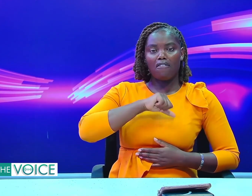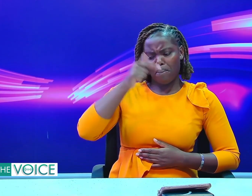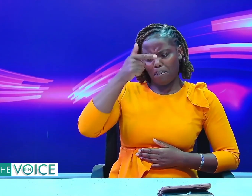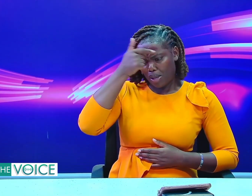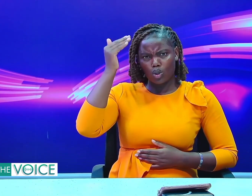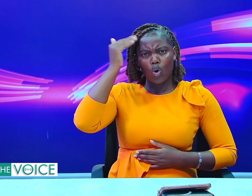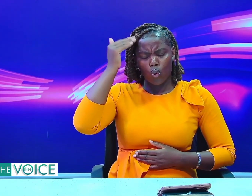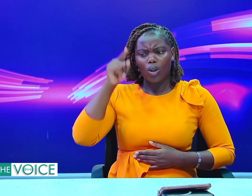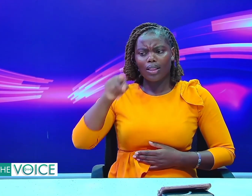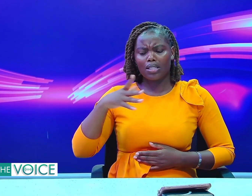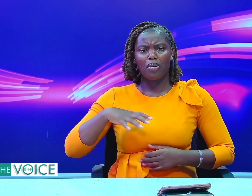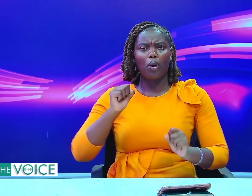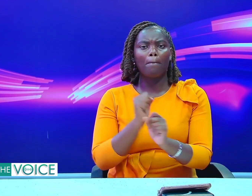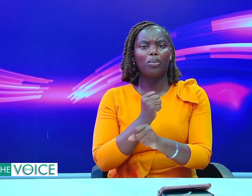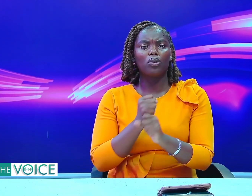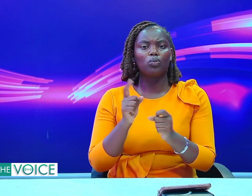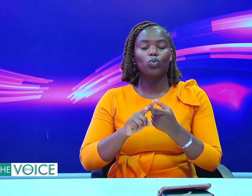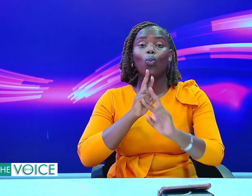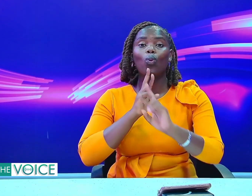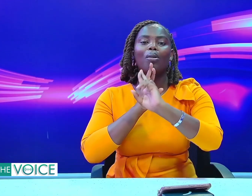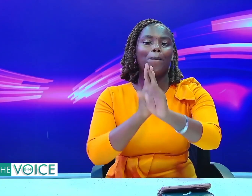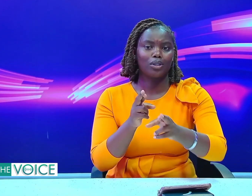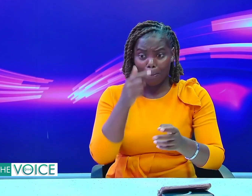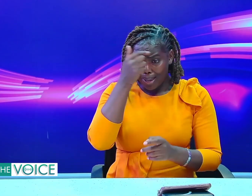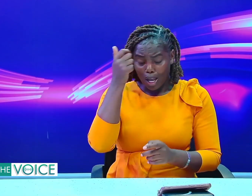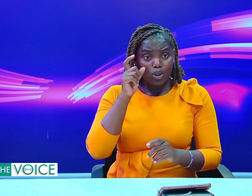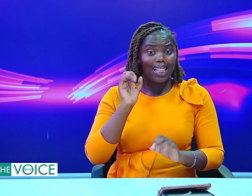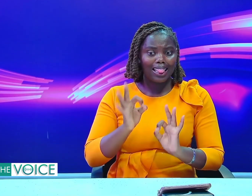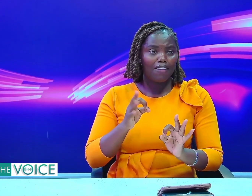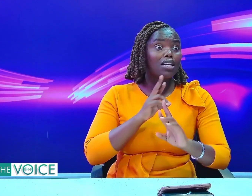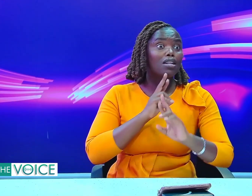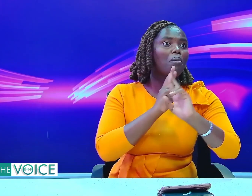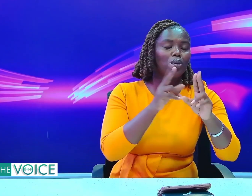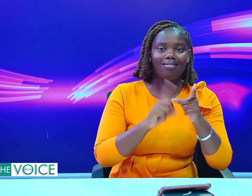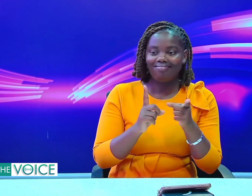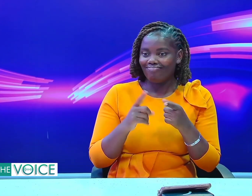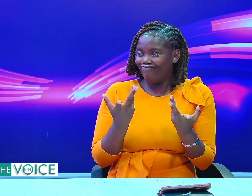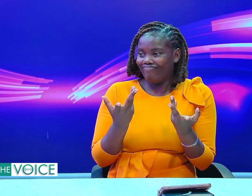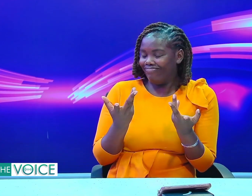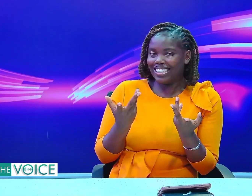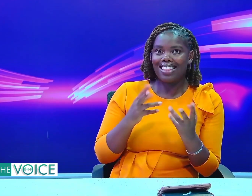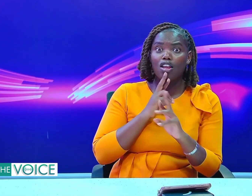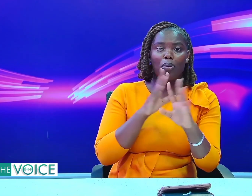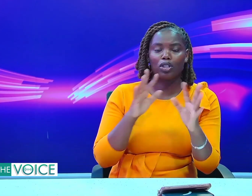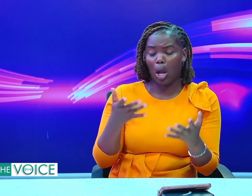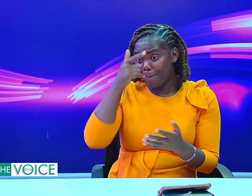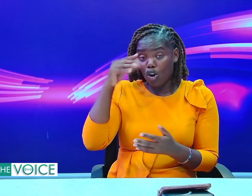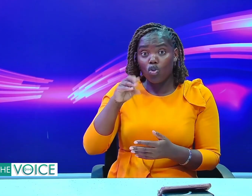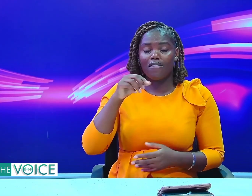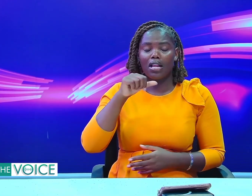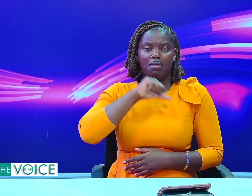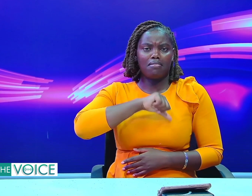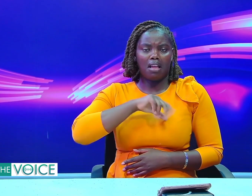is, I believe, the most common. Very many people experience it, but sometimes people are shy to report